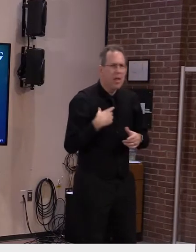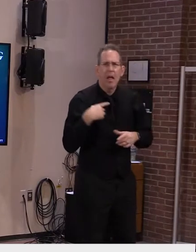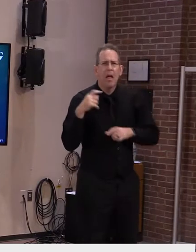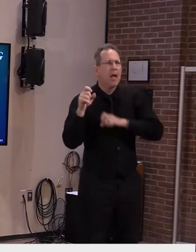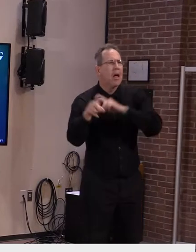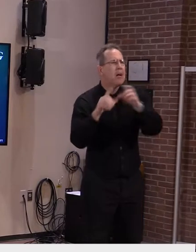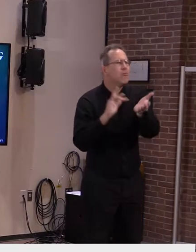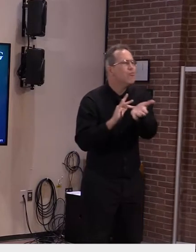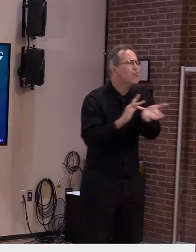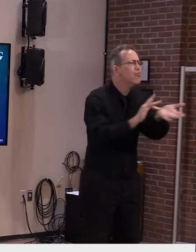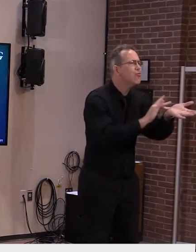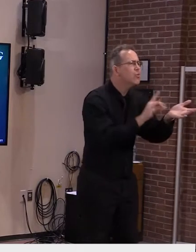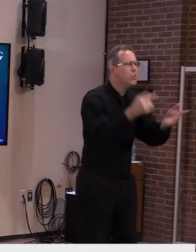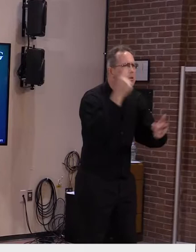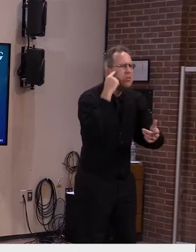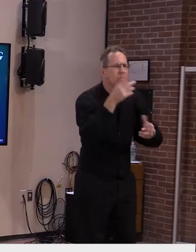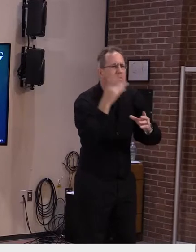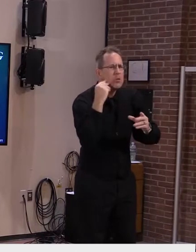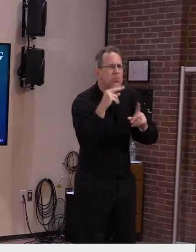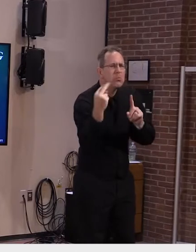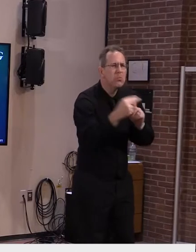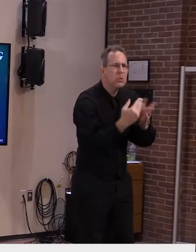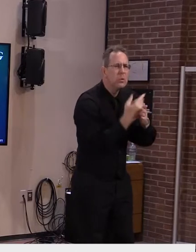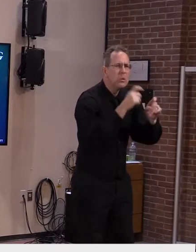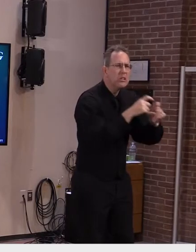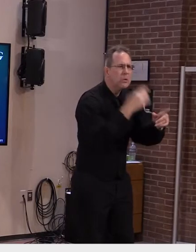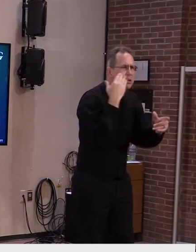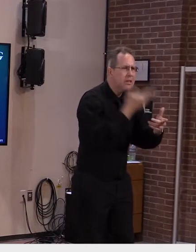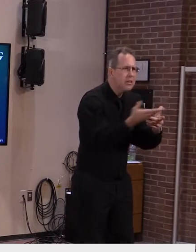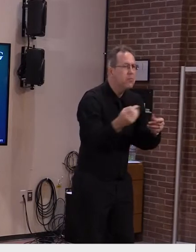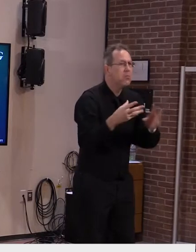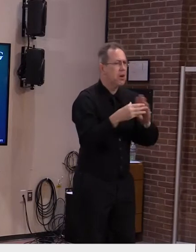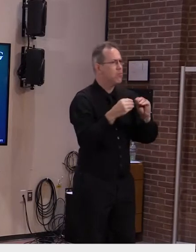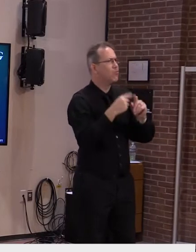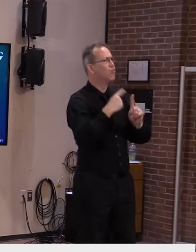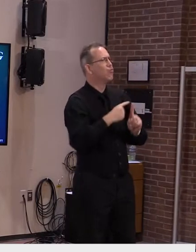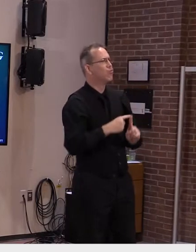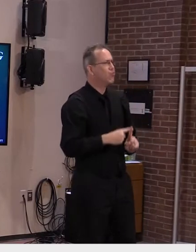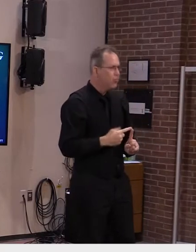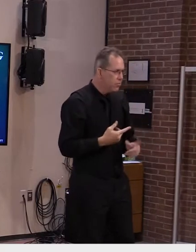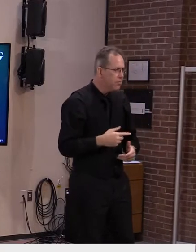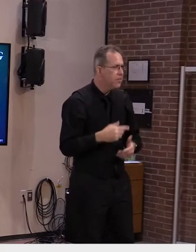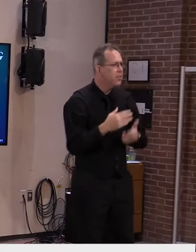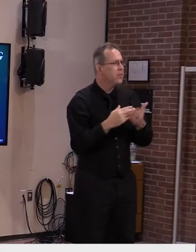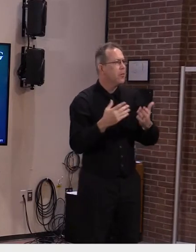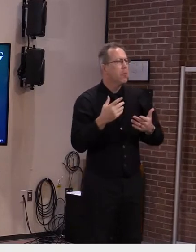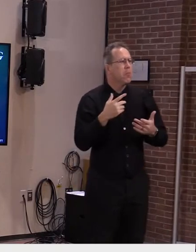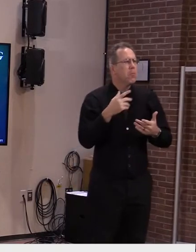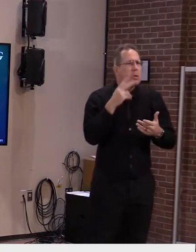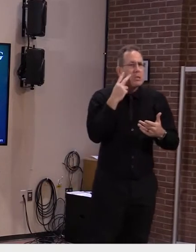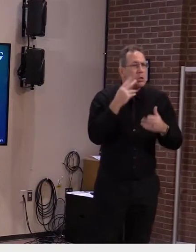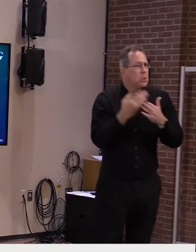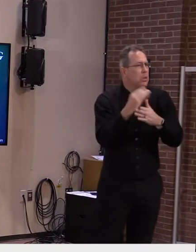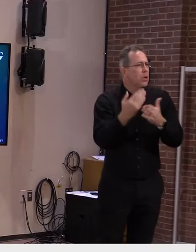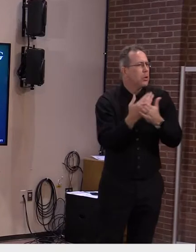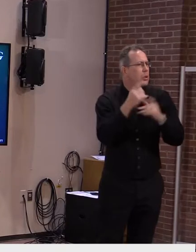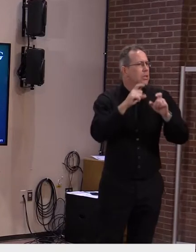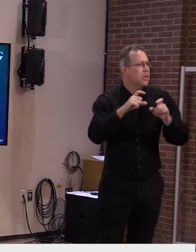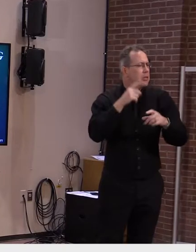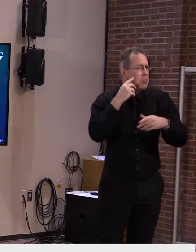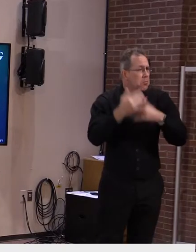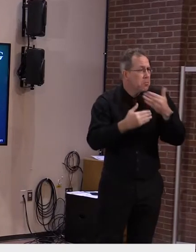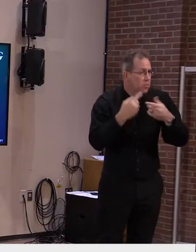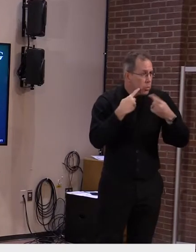collective experiences, and that's what we were trying to do with this rollout, to see what people